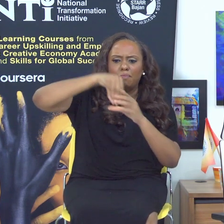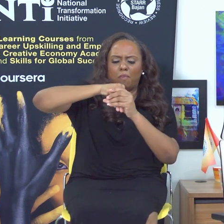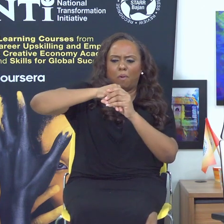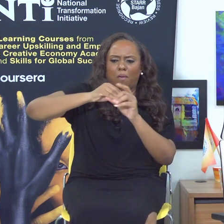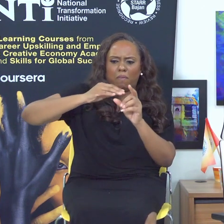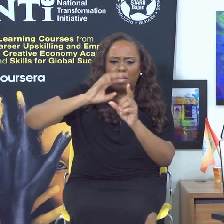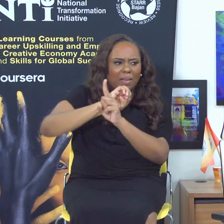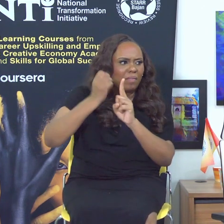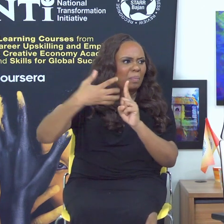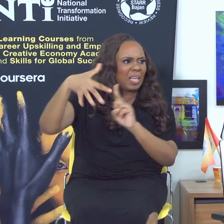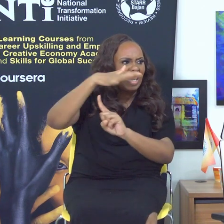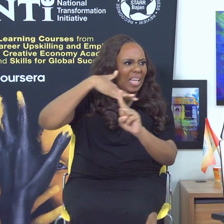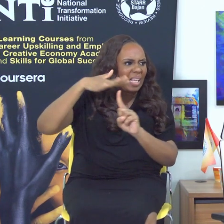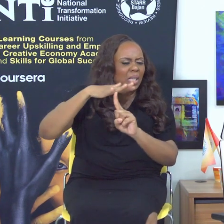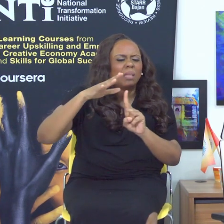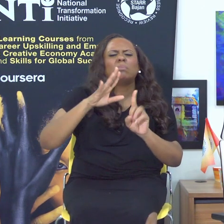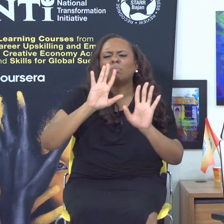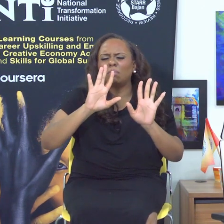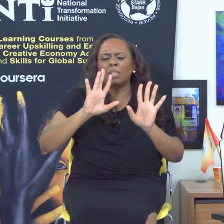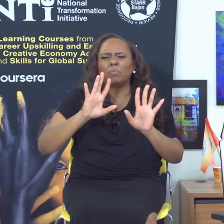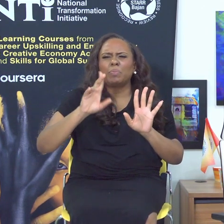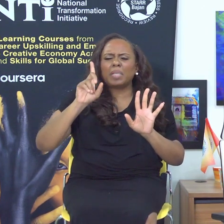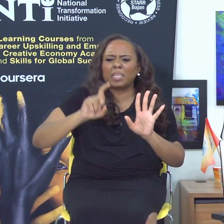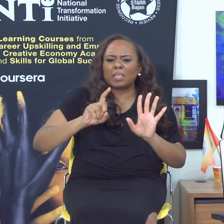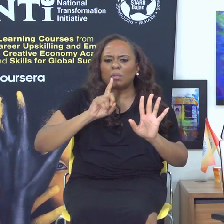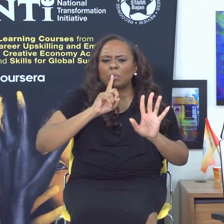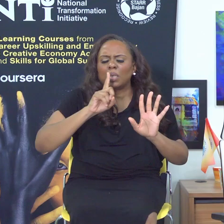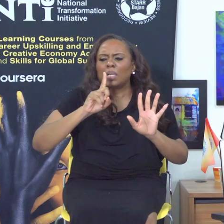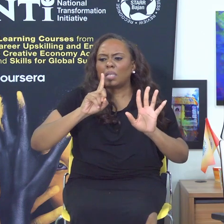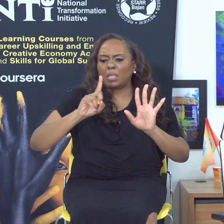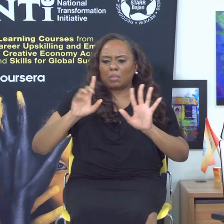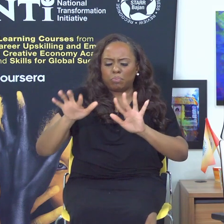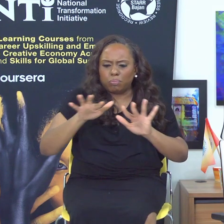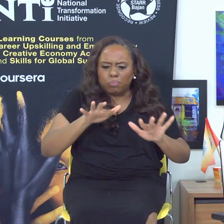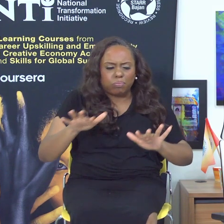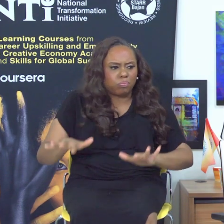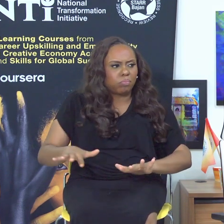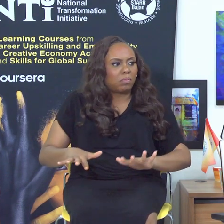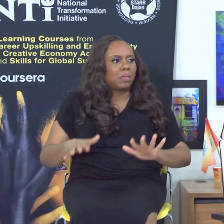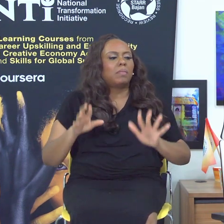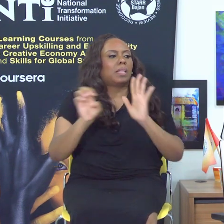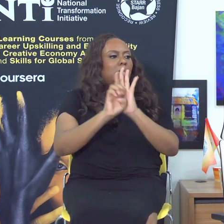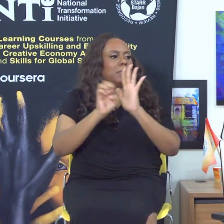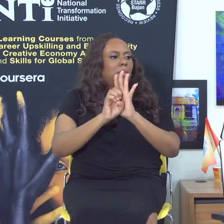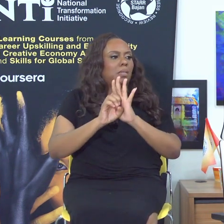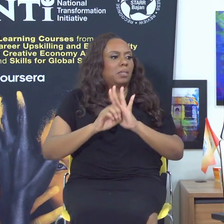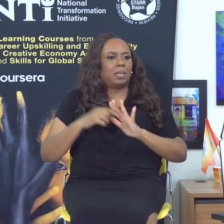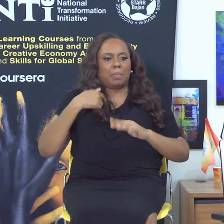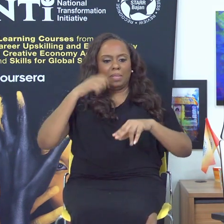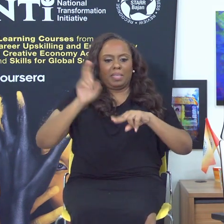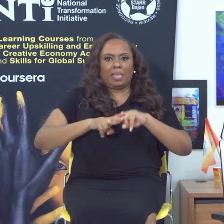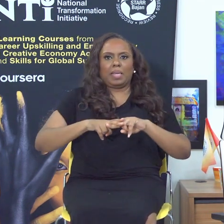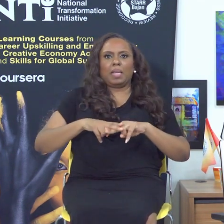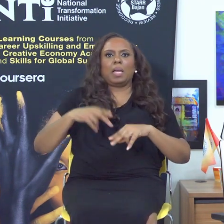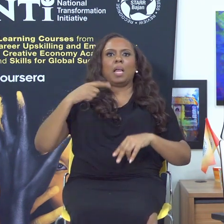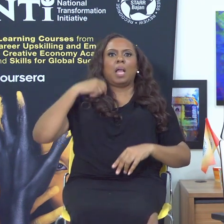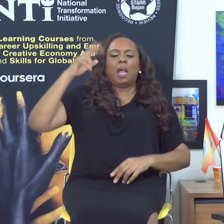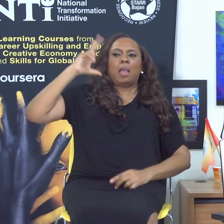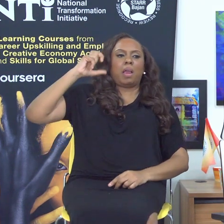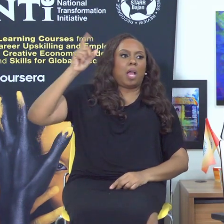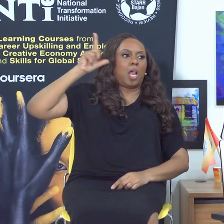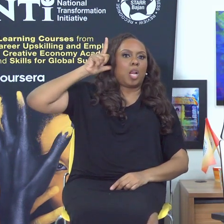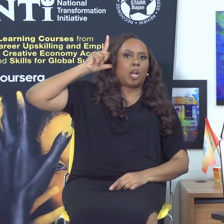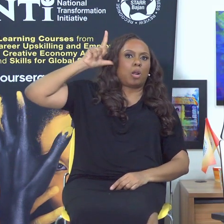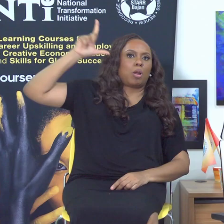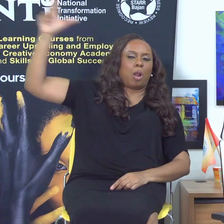I can give you another example. You know, I could be sitting here and a loudspeaker going outside there, and I'm not have my hearing